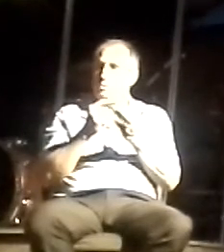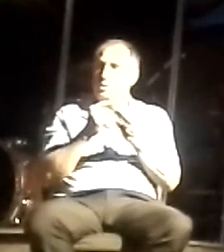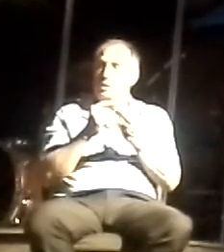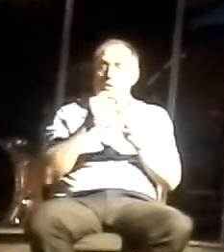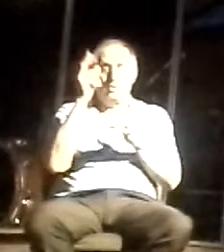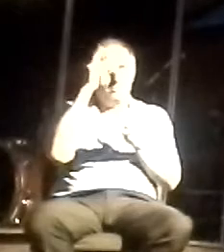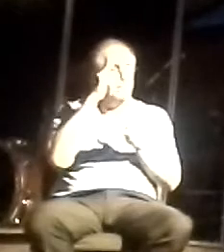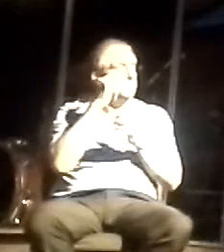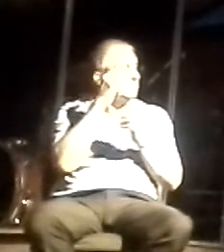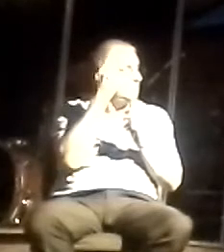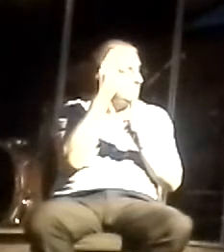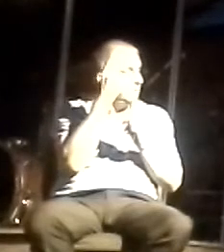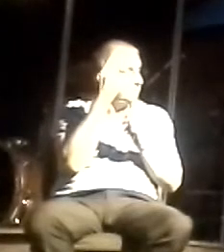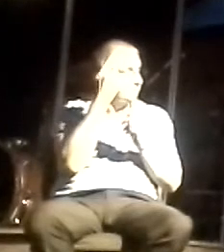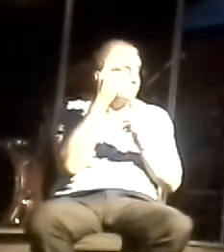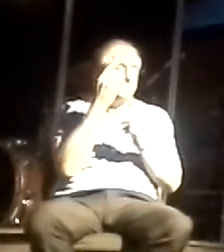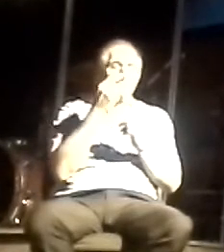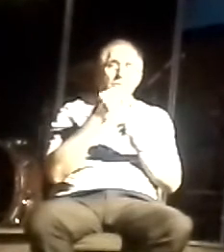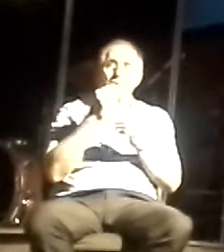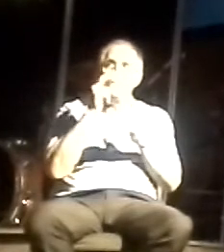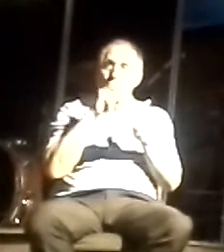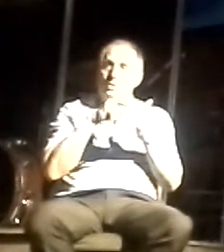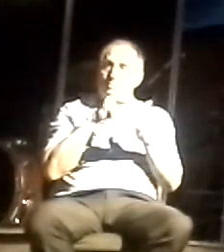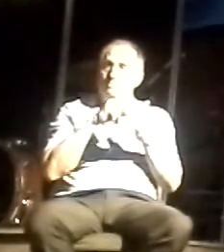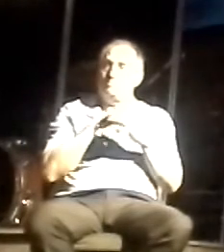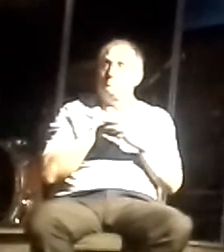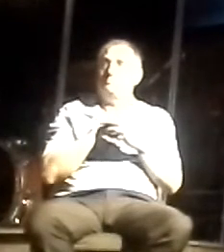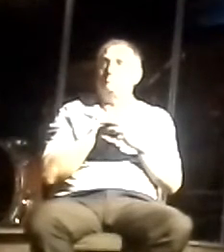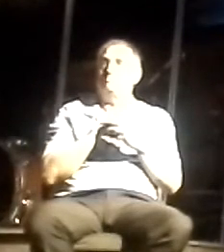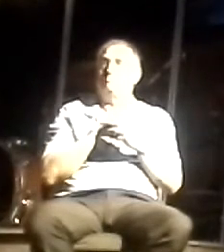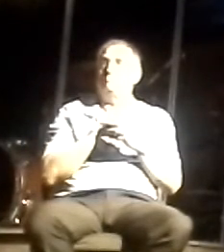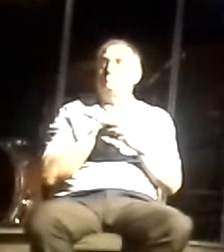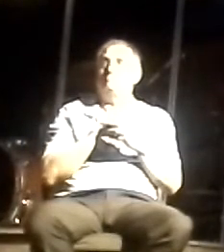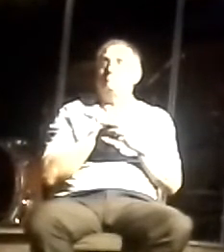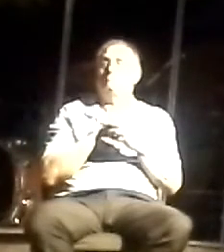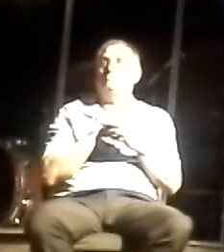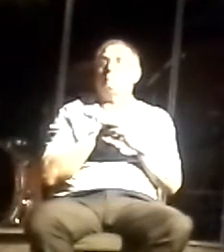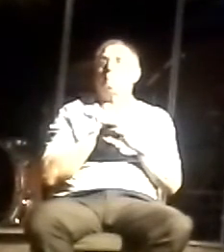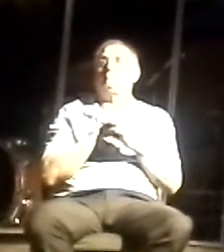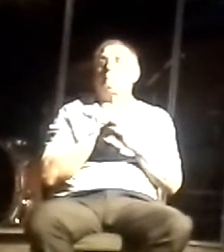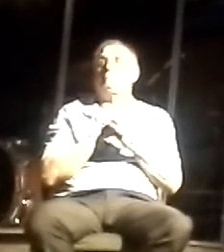neighbor. Proverbs 1. Turn to your neighbor and say, I'm going to check on you.